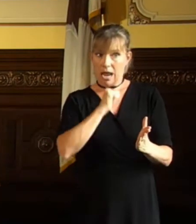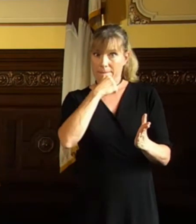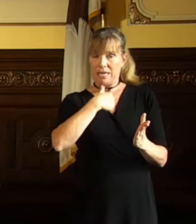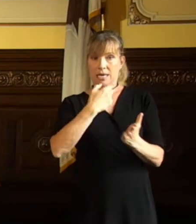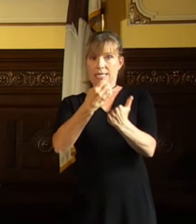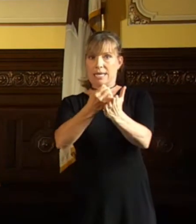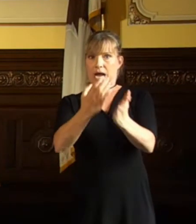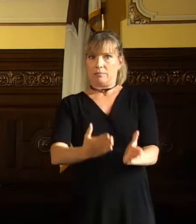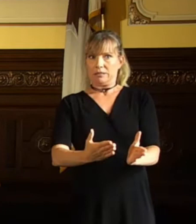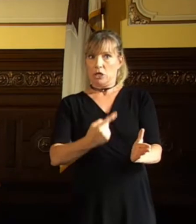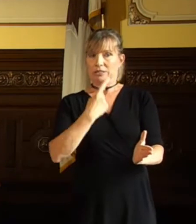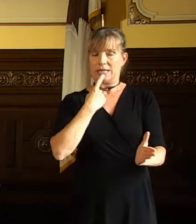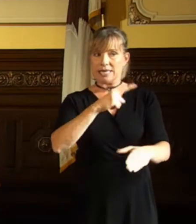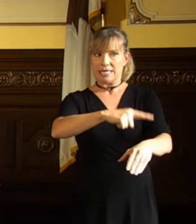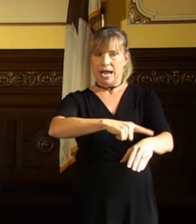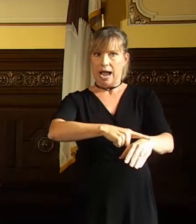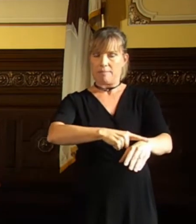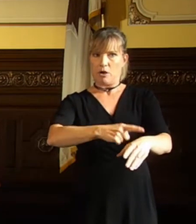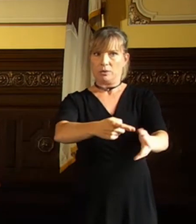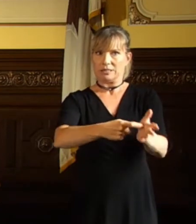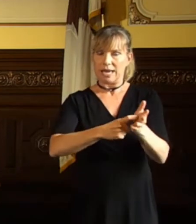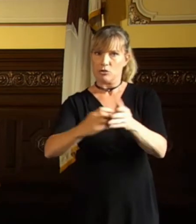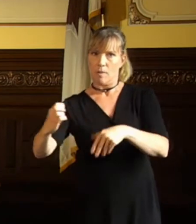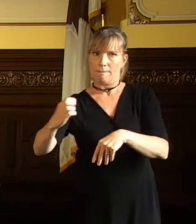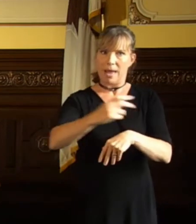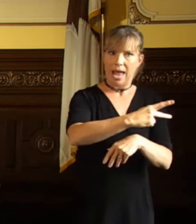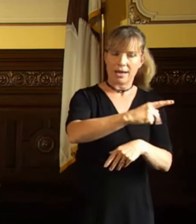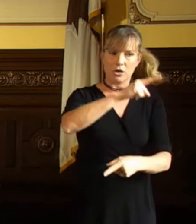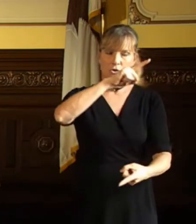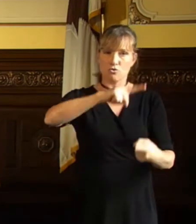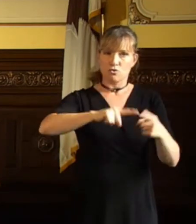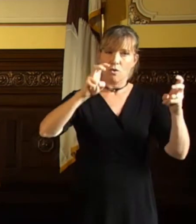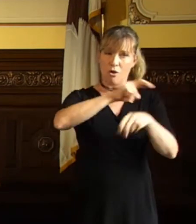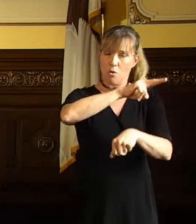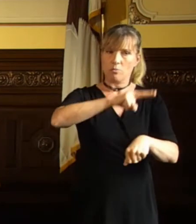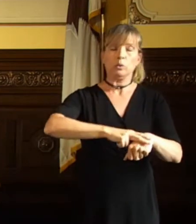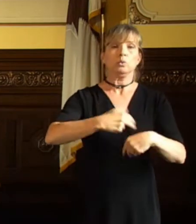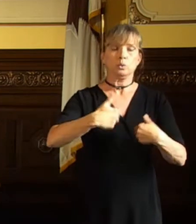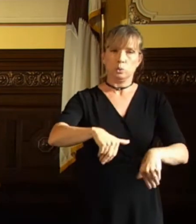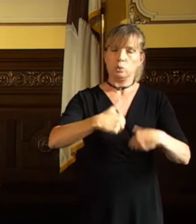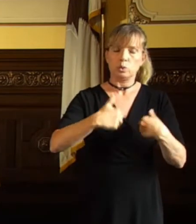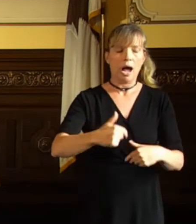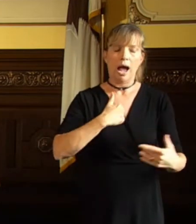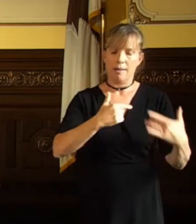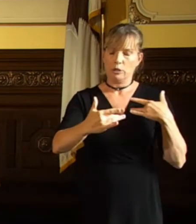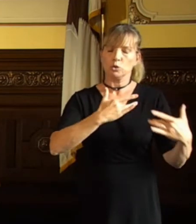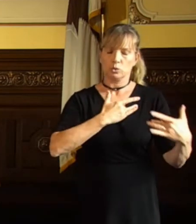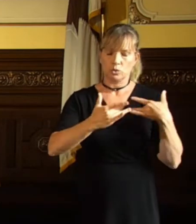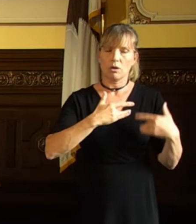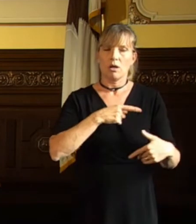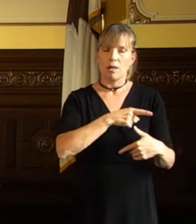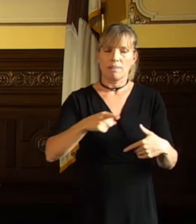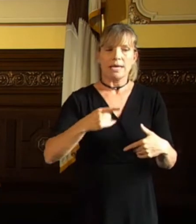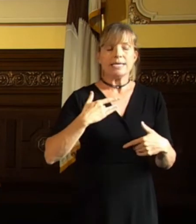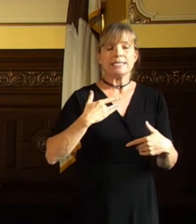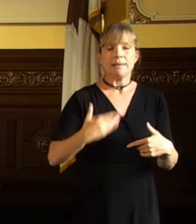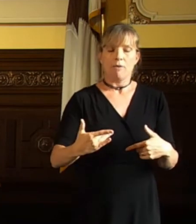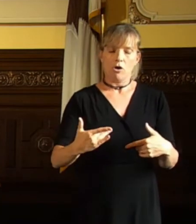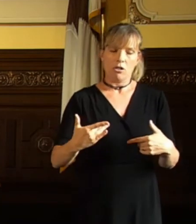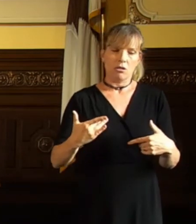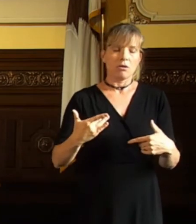but the economists are saying that it might take us to get back to normal, I'm concerned that, you know, that the